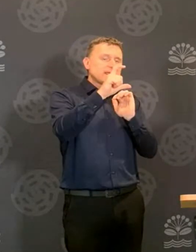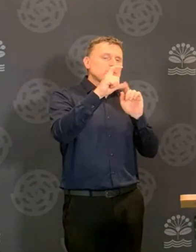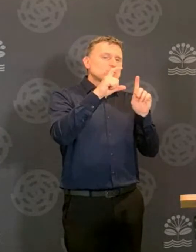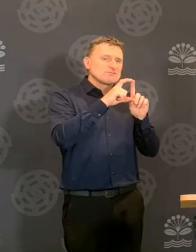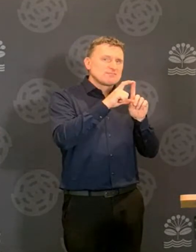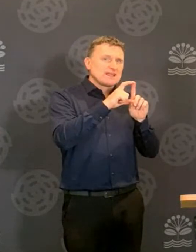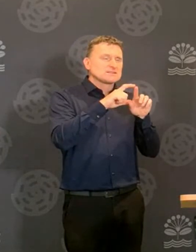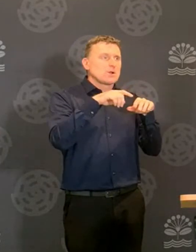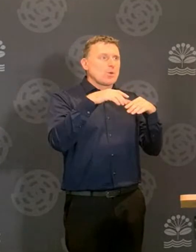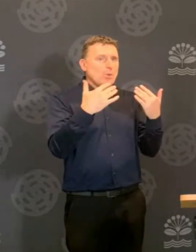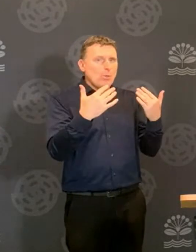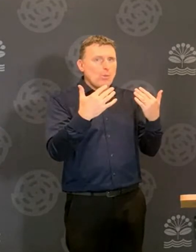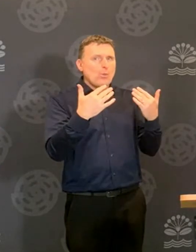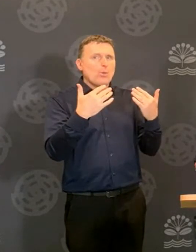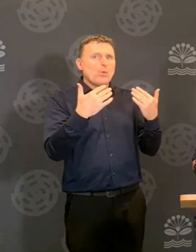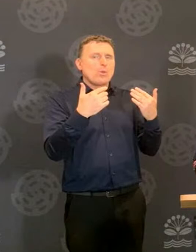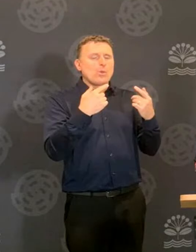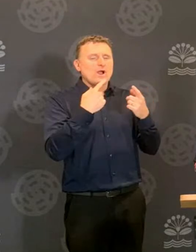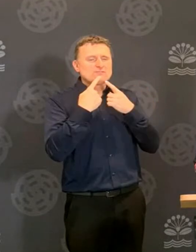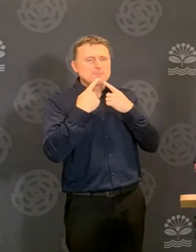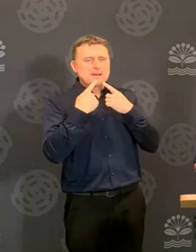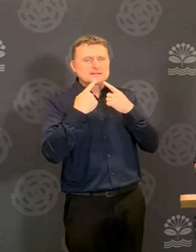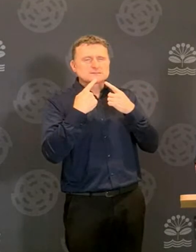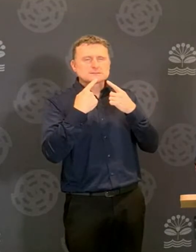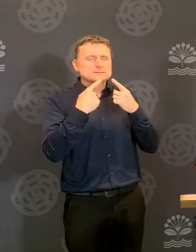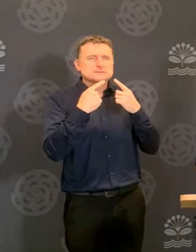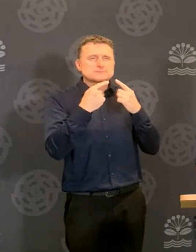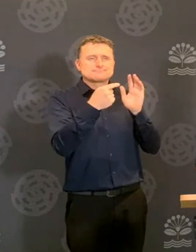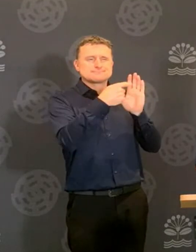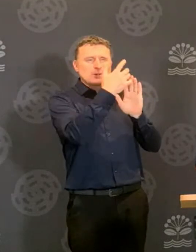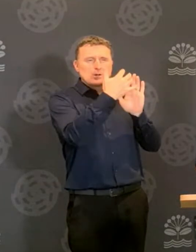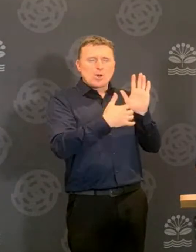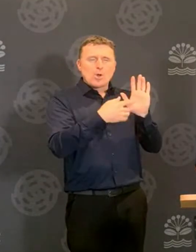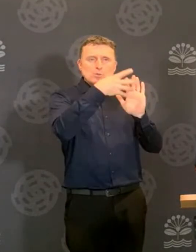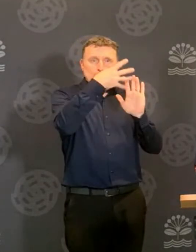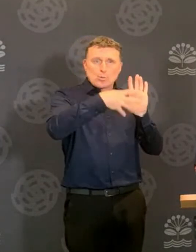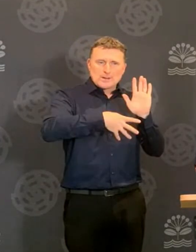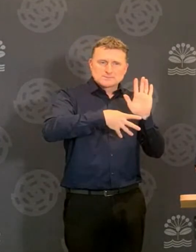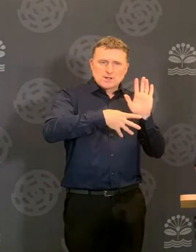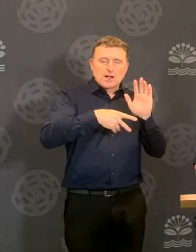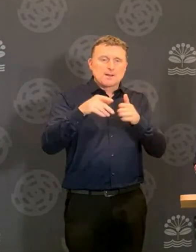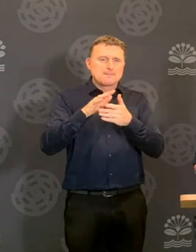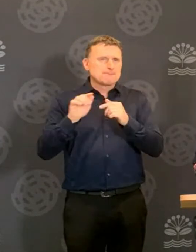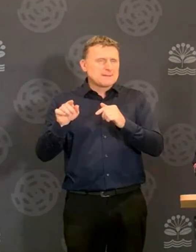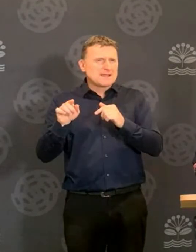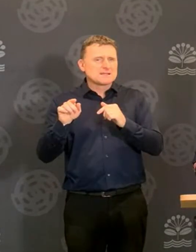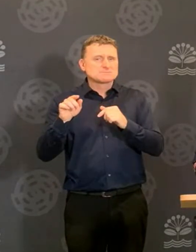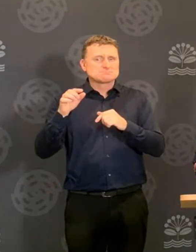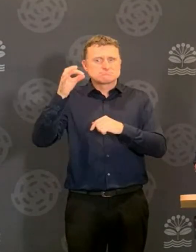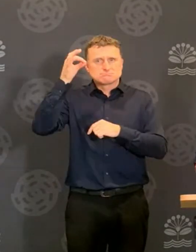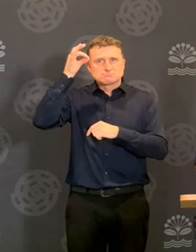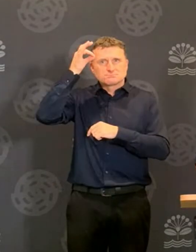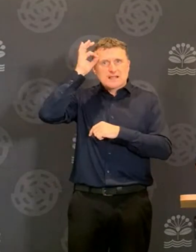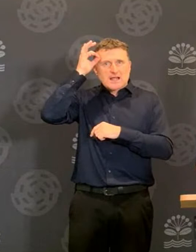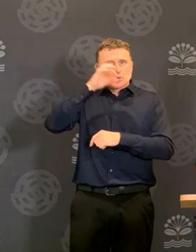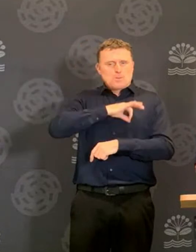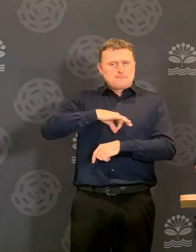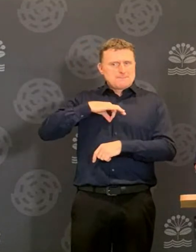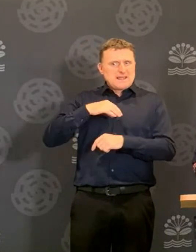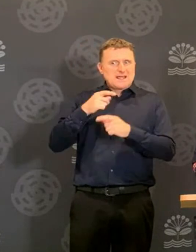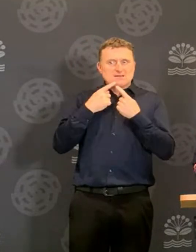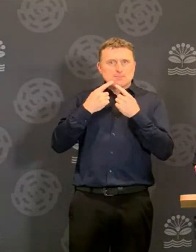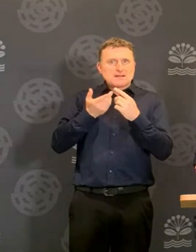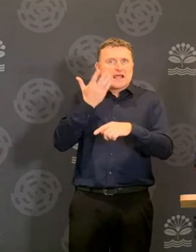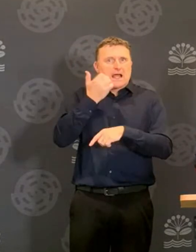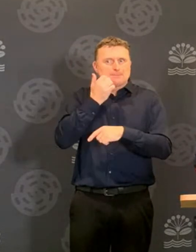lists ahead of the flooding on Friday and the flooding on Friday. So they weren't getting critical updates from us. How